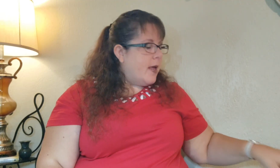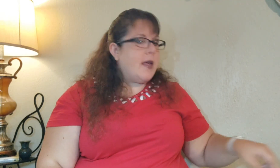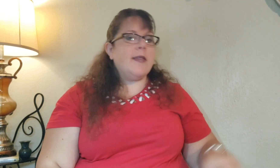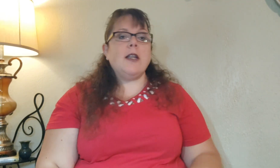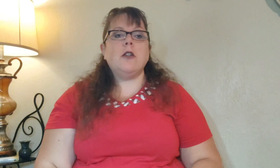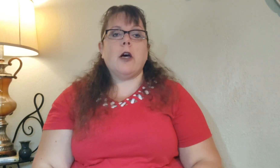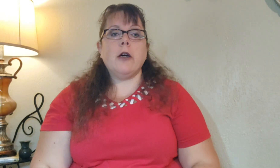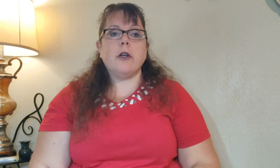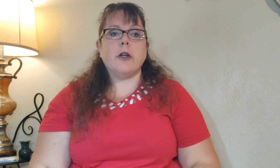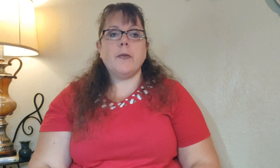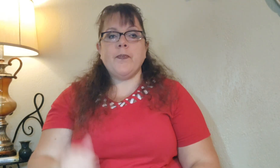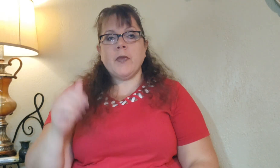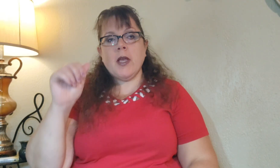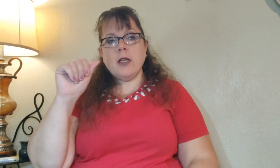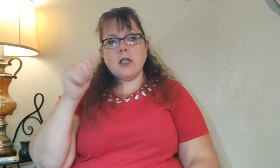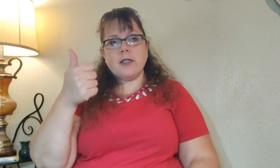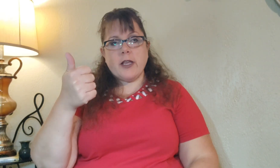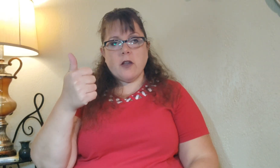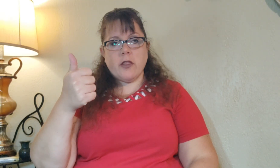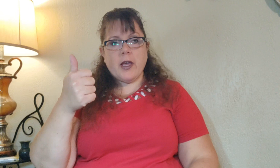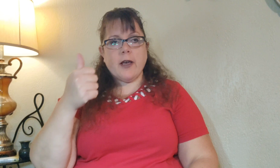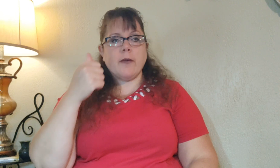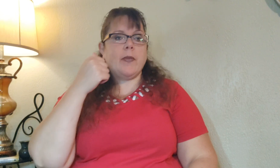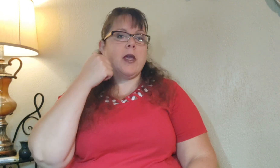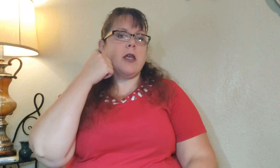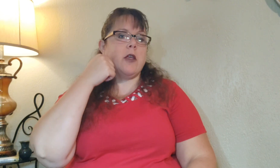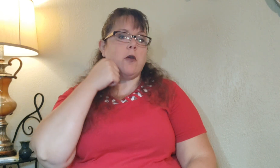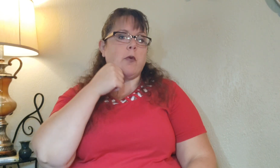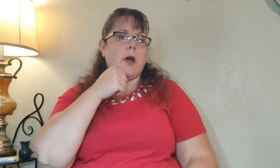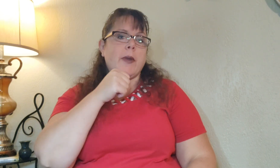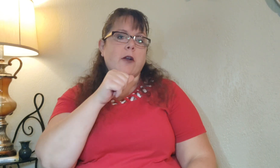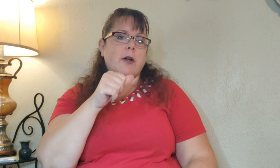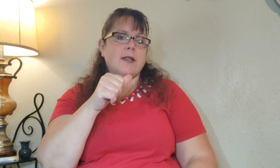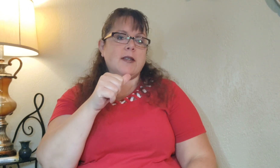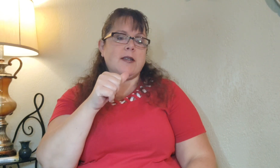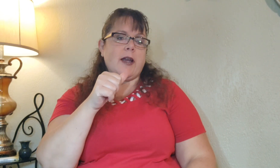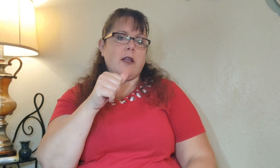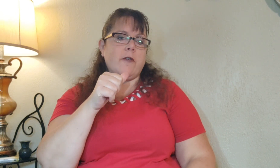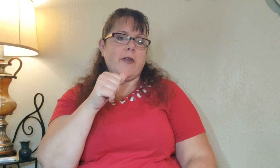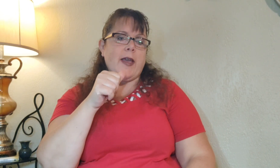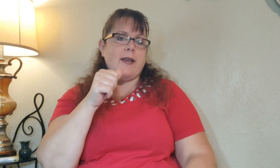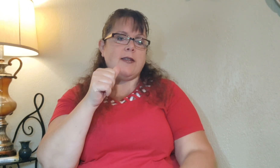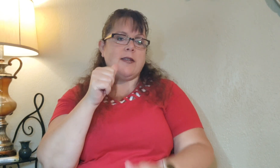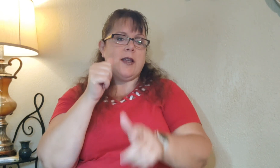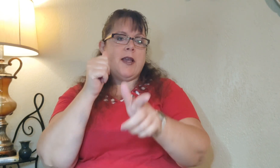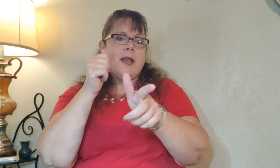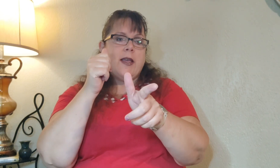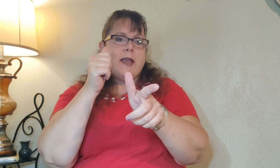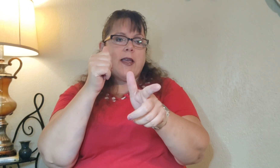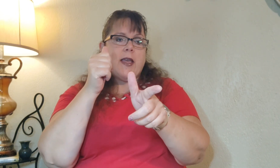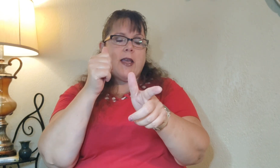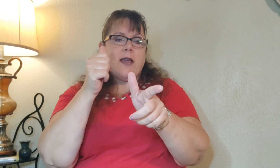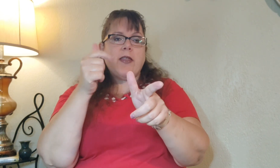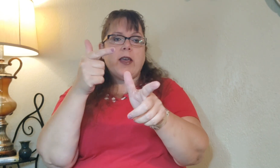And then daughter, you take your thumb, you rub it across the side of your face, and